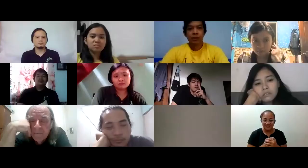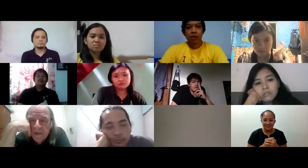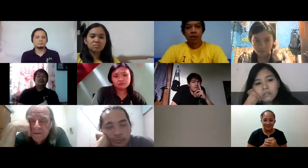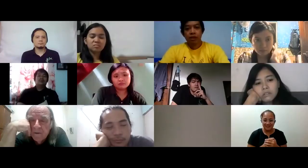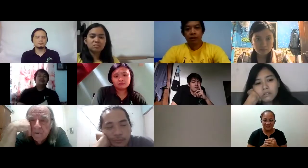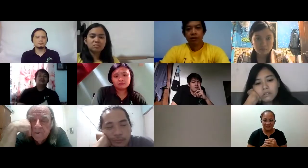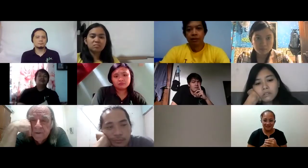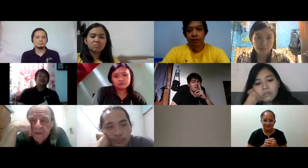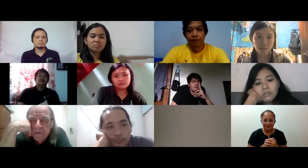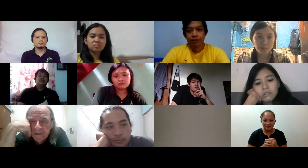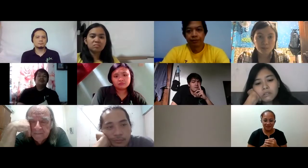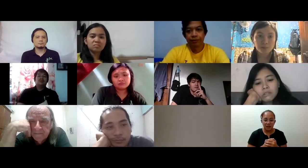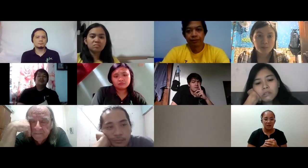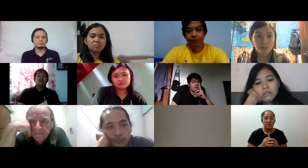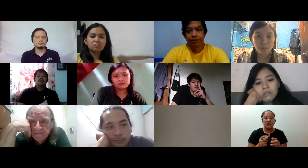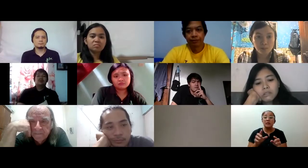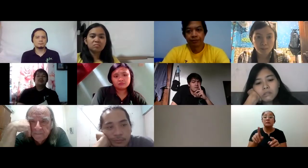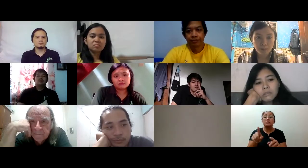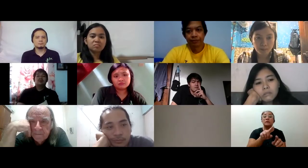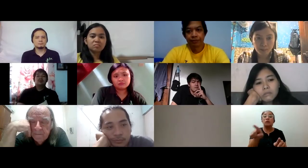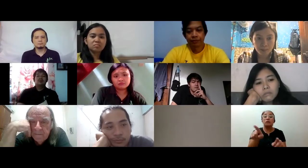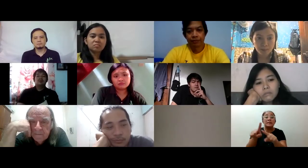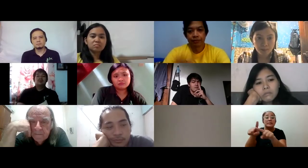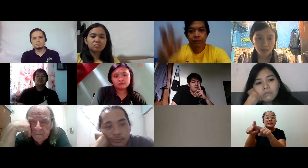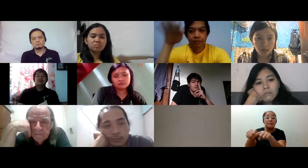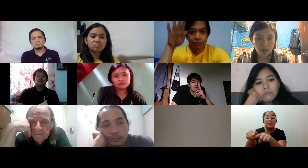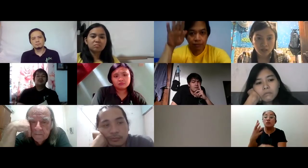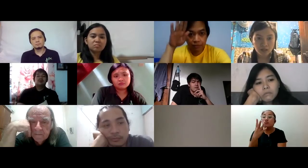So it depends on who you're teaching.